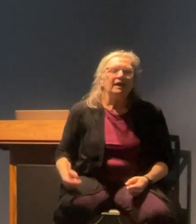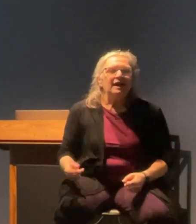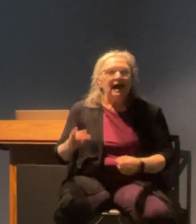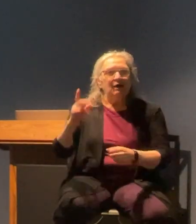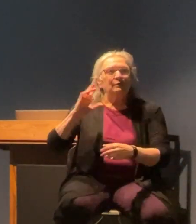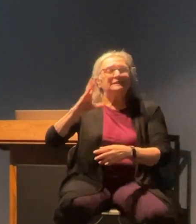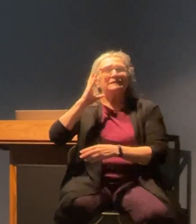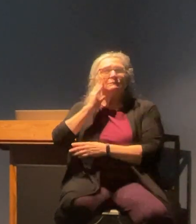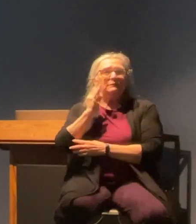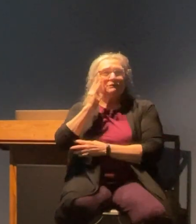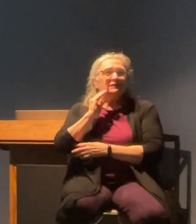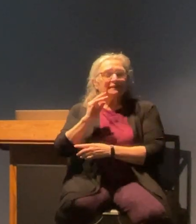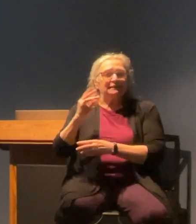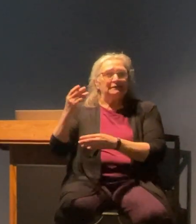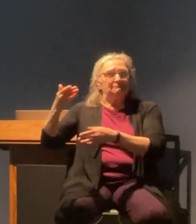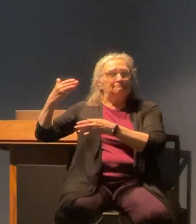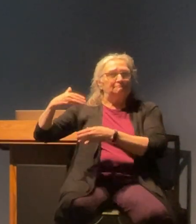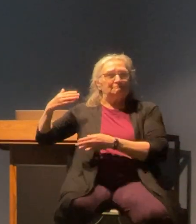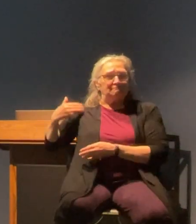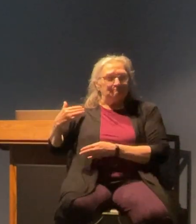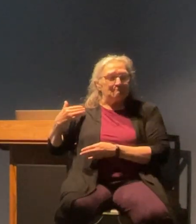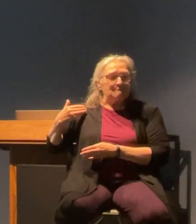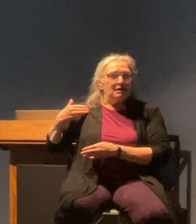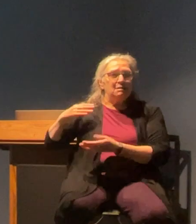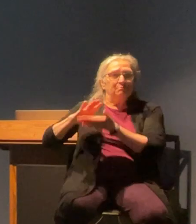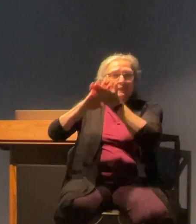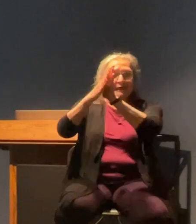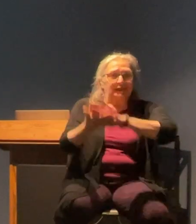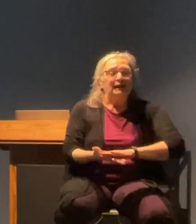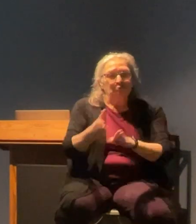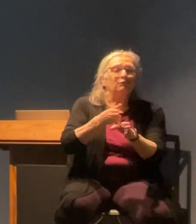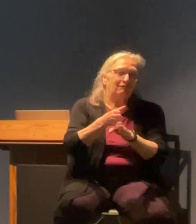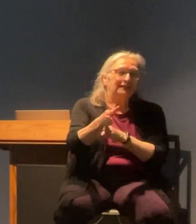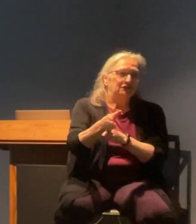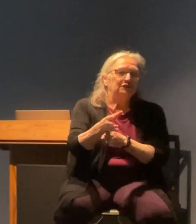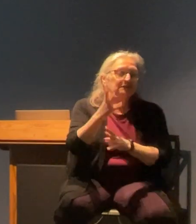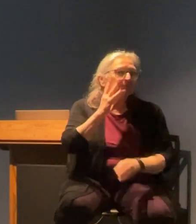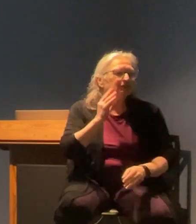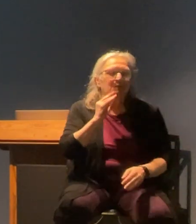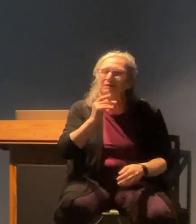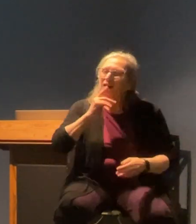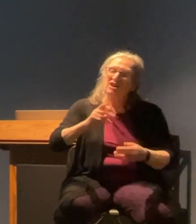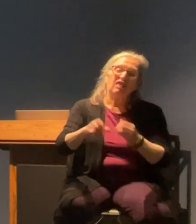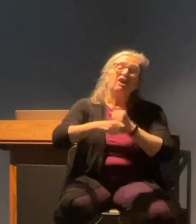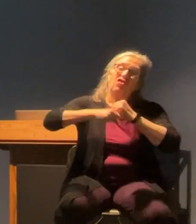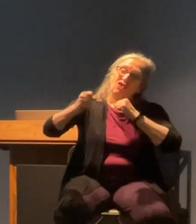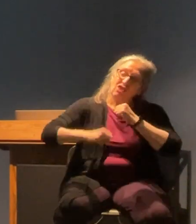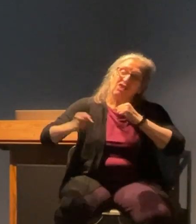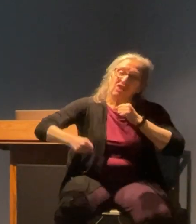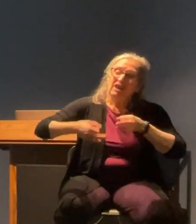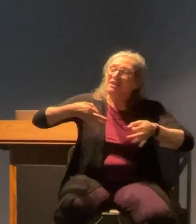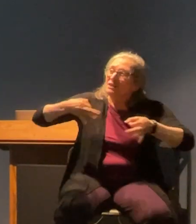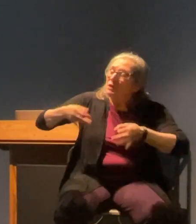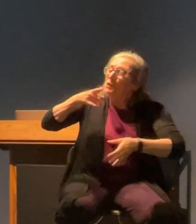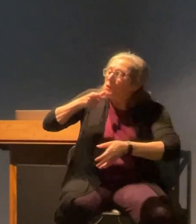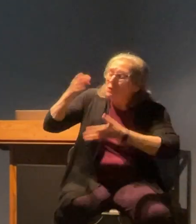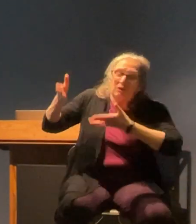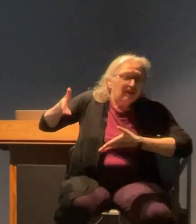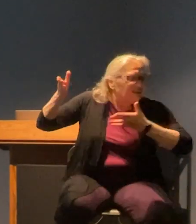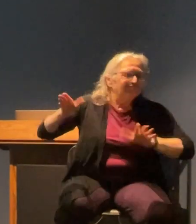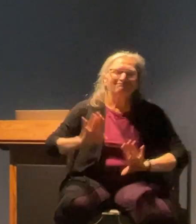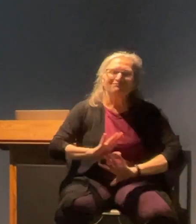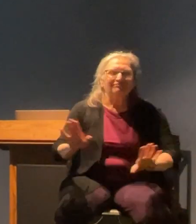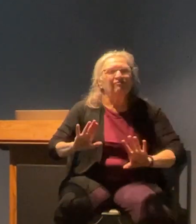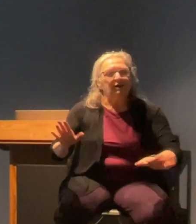experience. So we're not going to do a big long preface. We're going to jump into what is an incredible conversation,